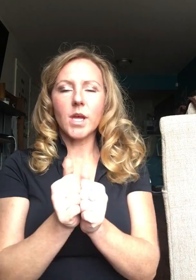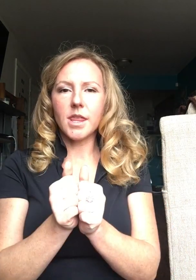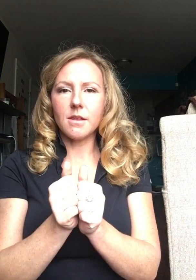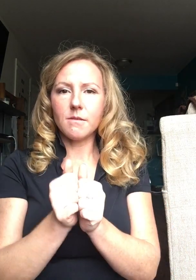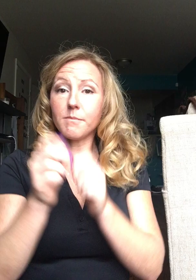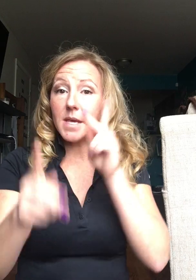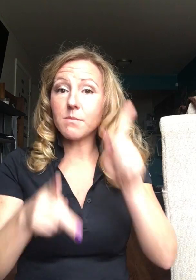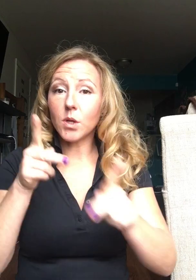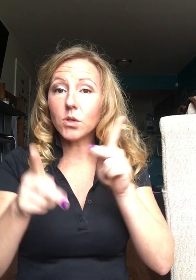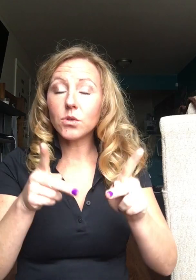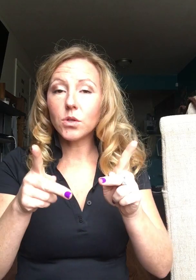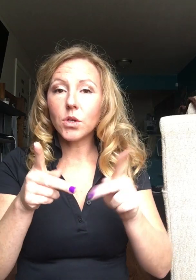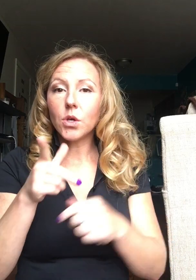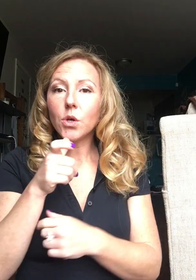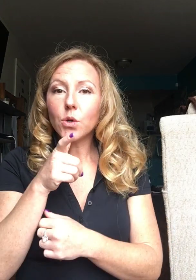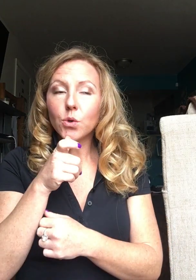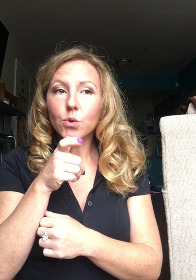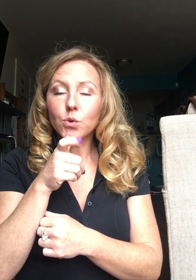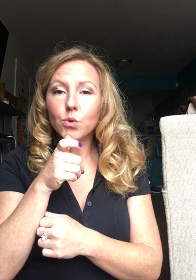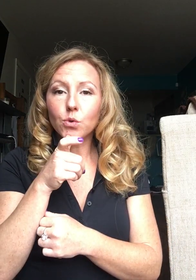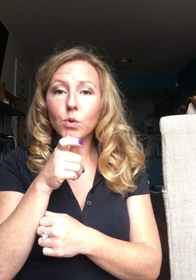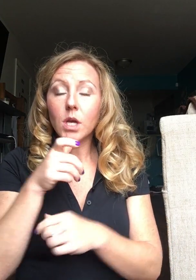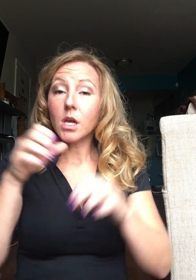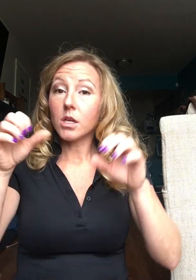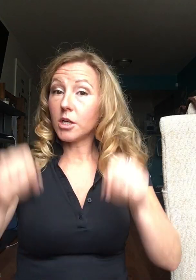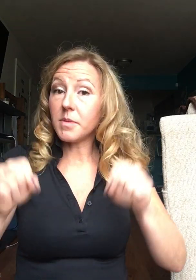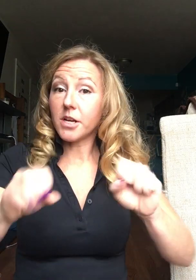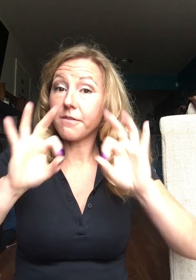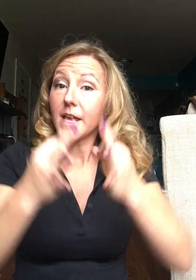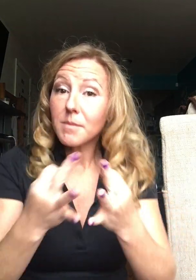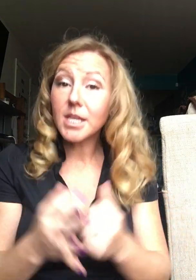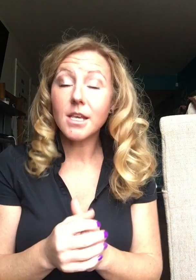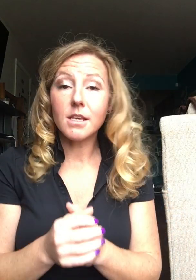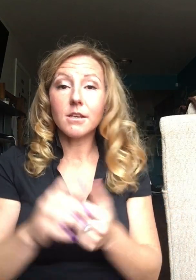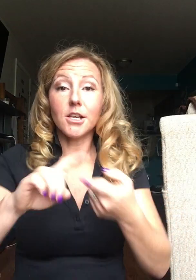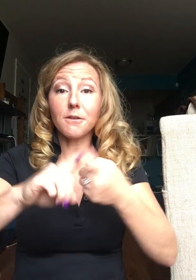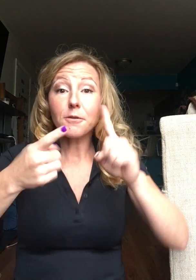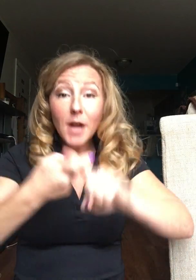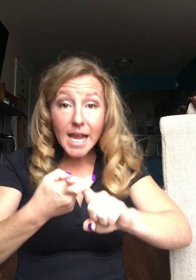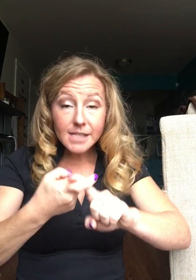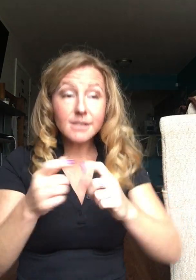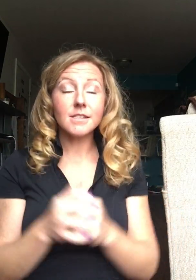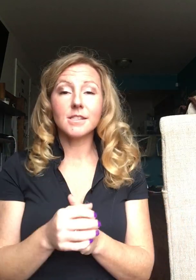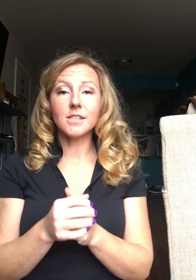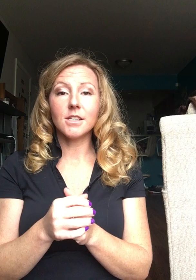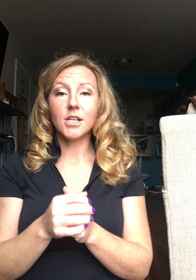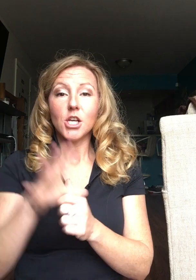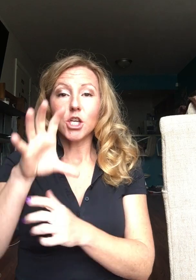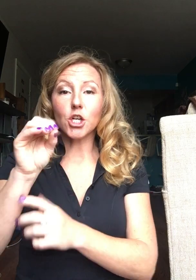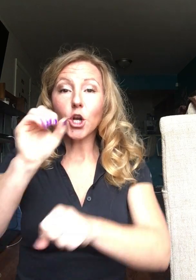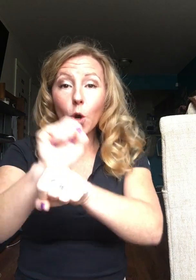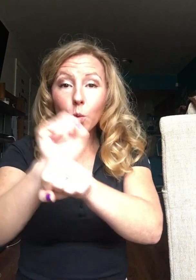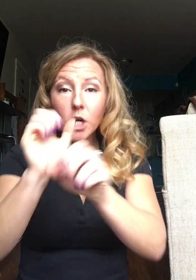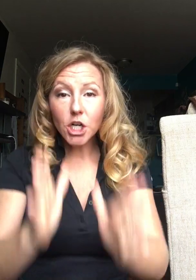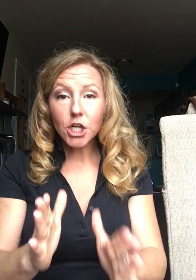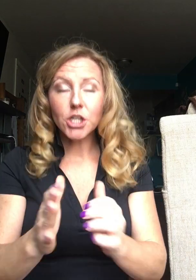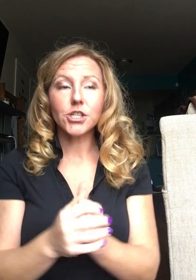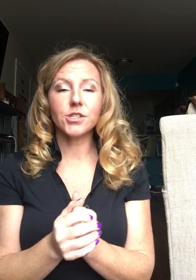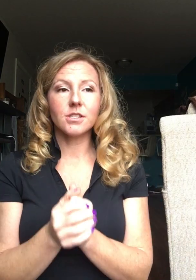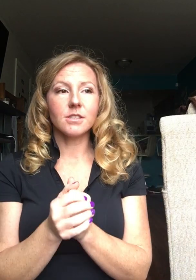with people who could be your family, your friends, your coworkers,